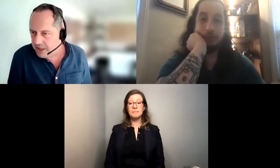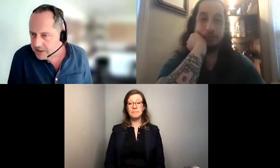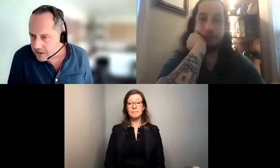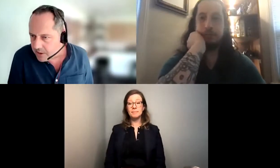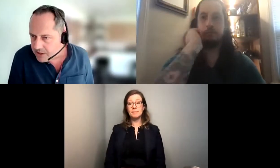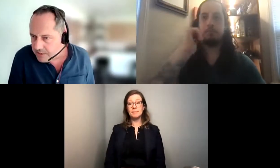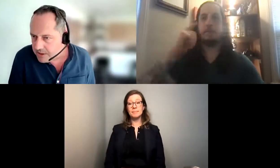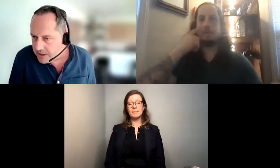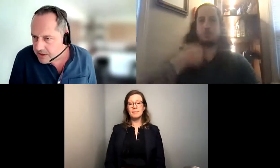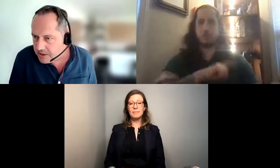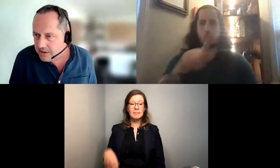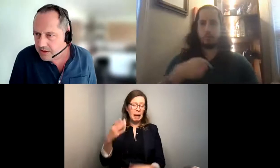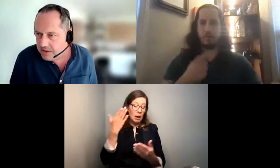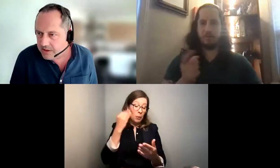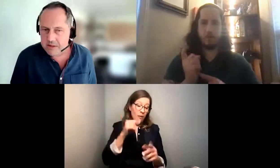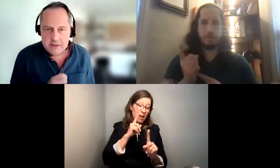I'm not sure I answered the question, but